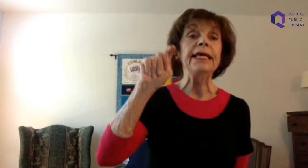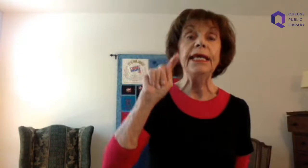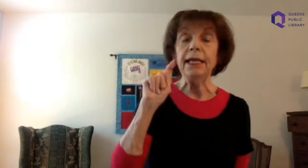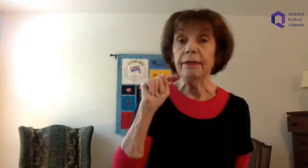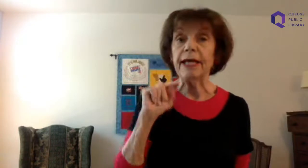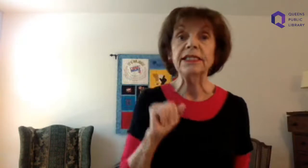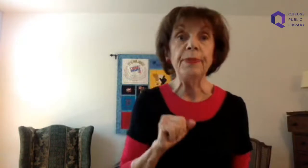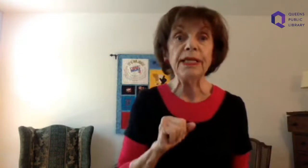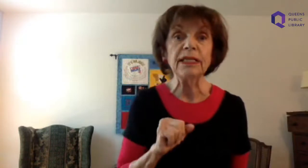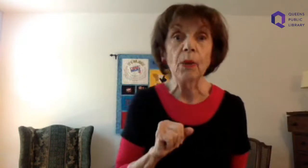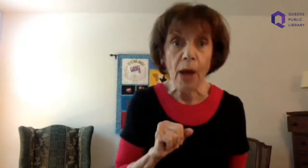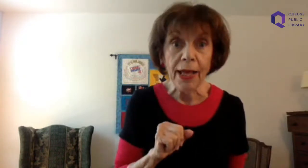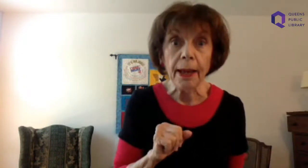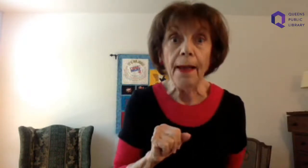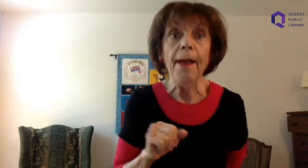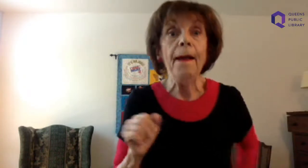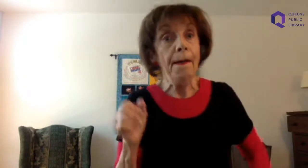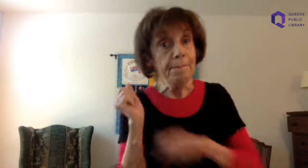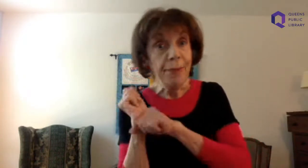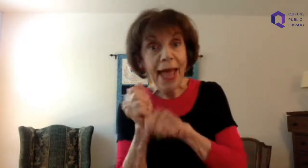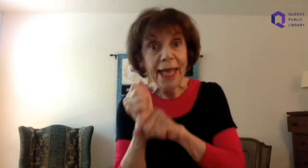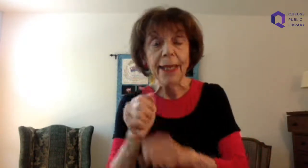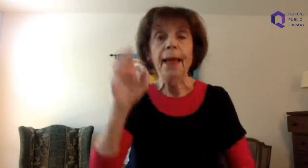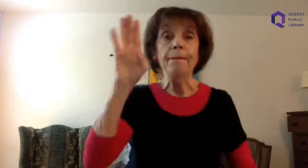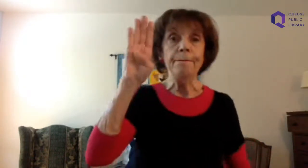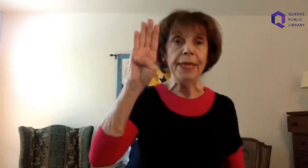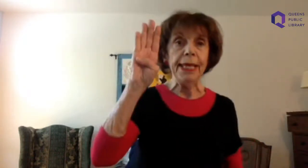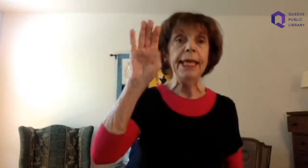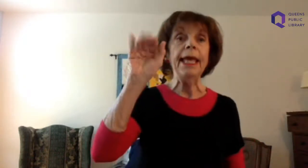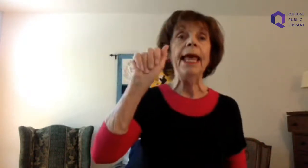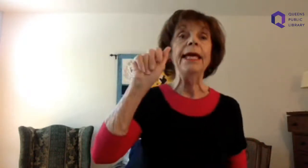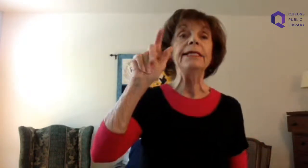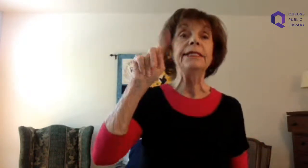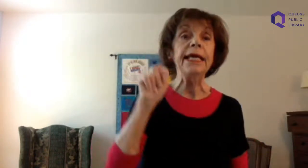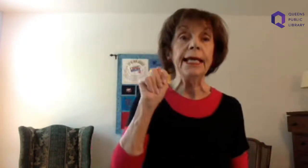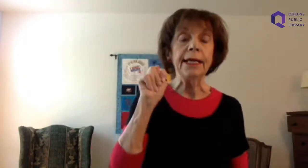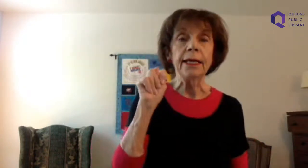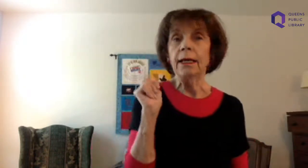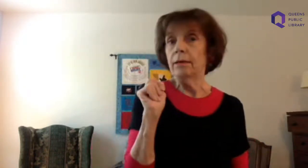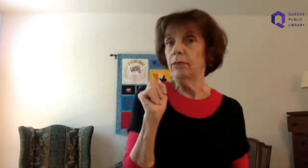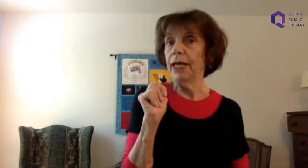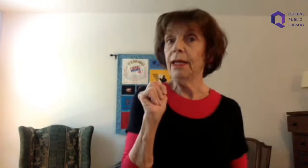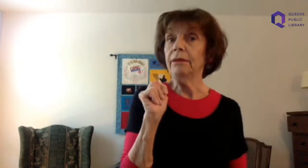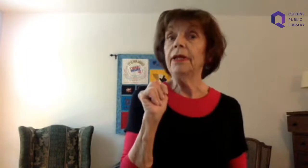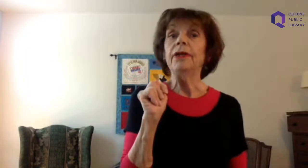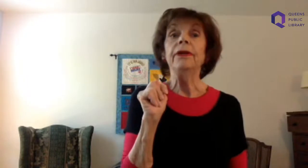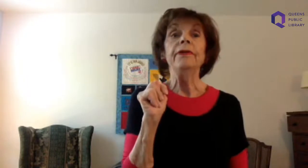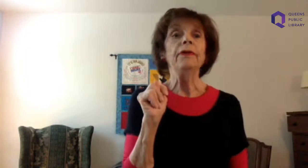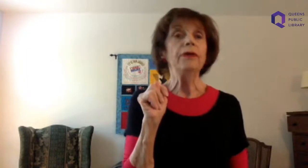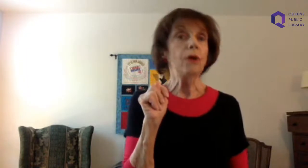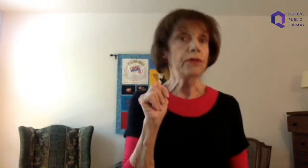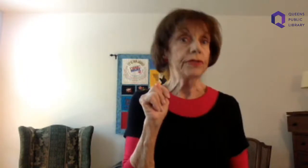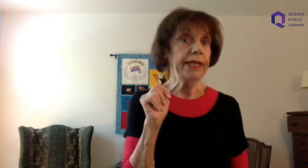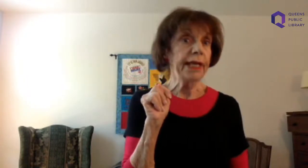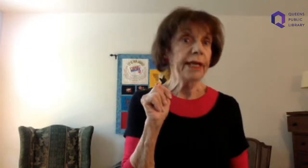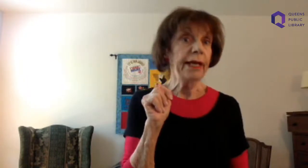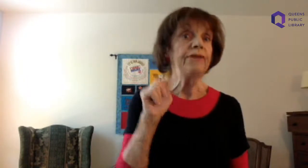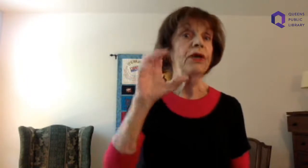B-A-T, that spells what? Bat. B-A-T. Well, you know the C, and if you